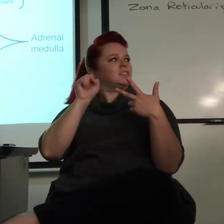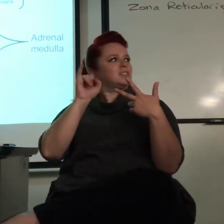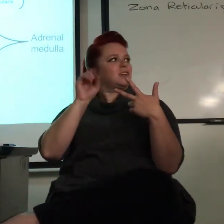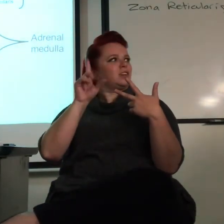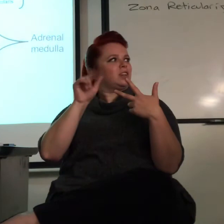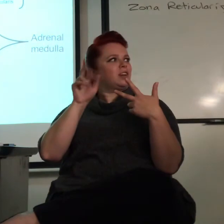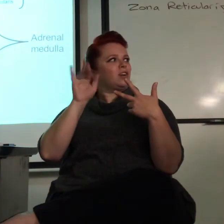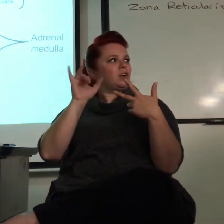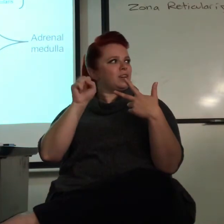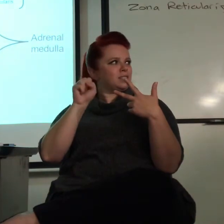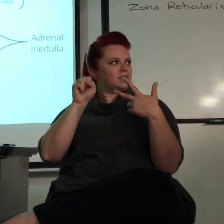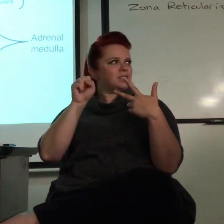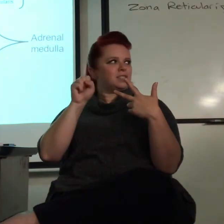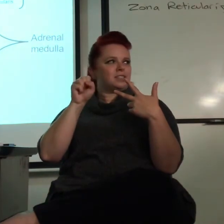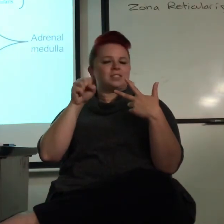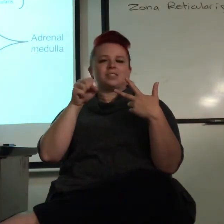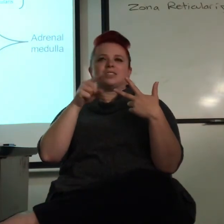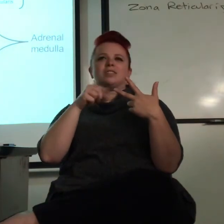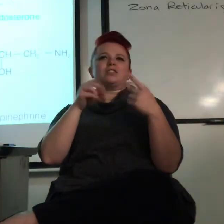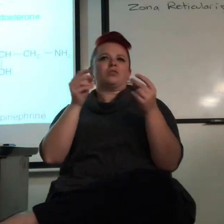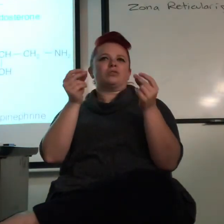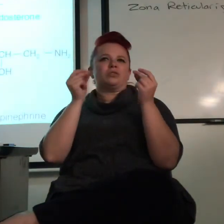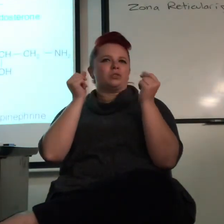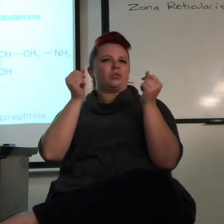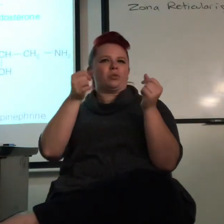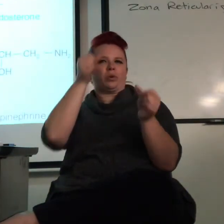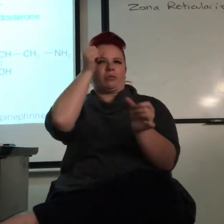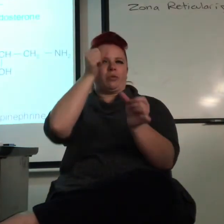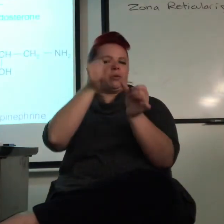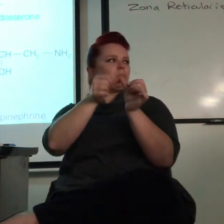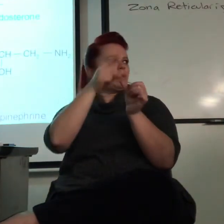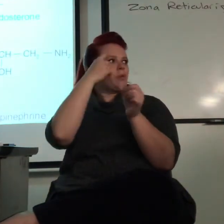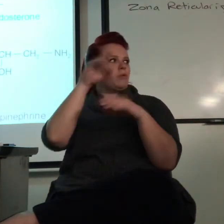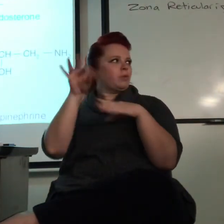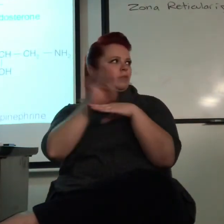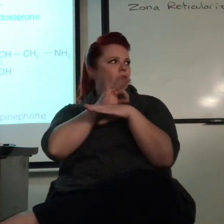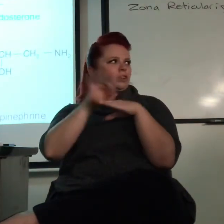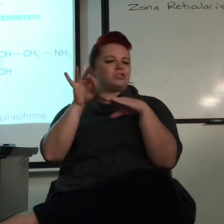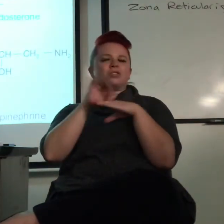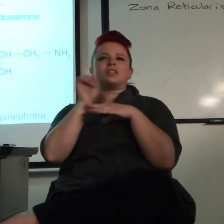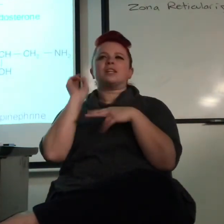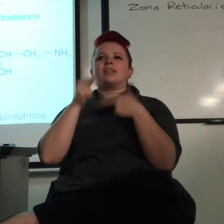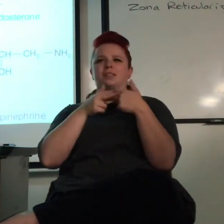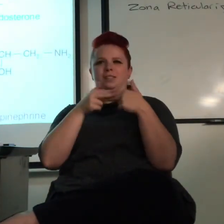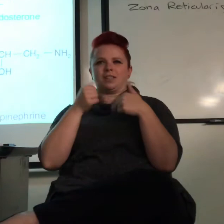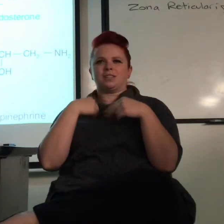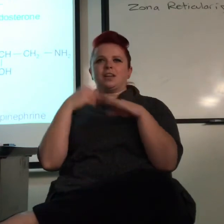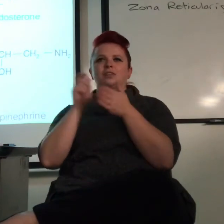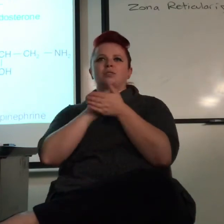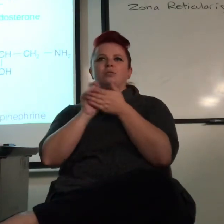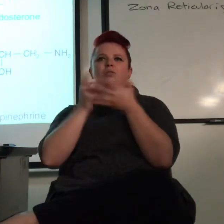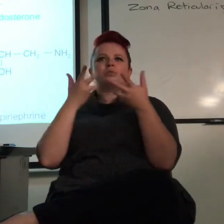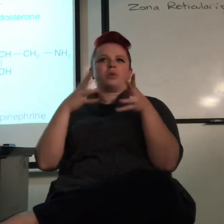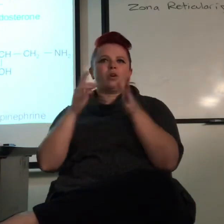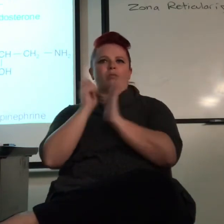memory jogger to help you remember the functions there. And this slide, I just kind of have all the notes we already took here.